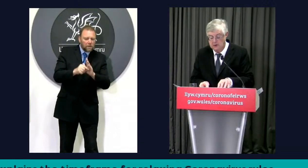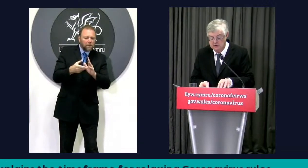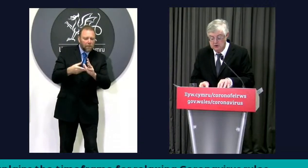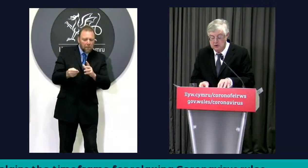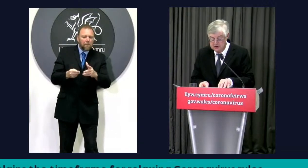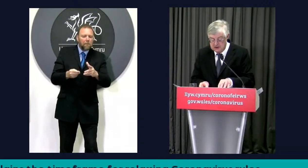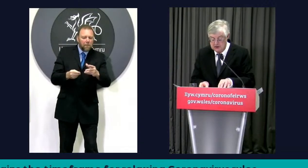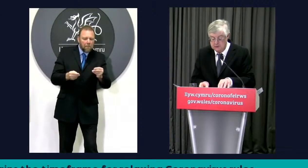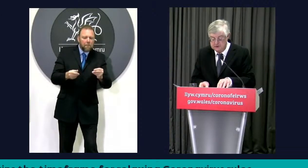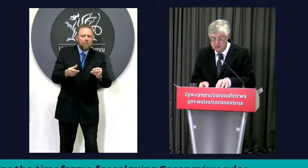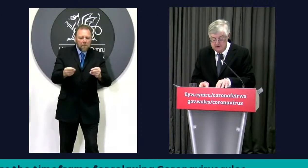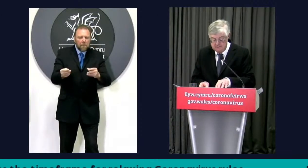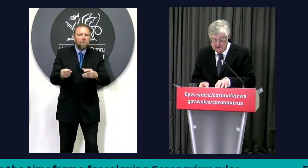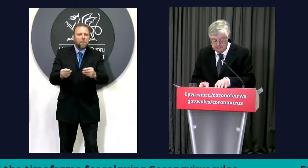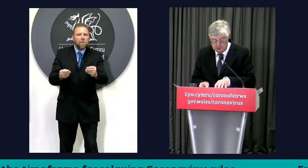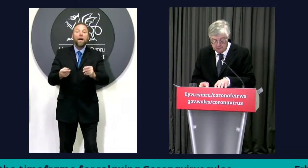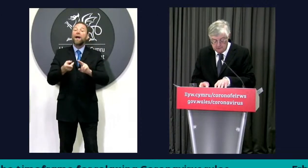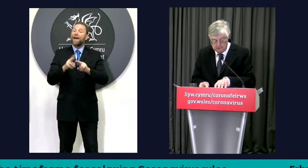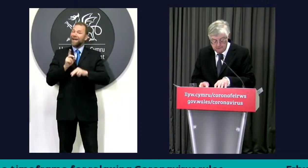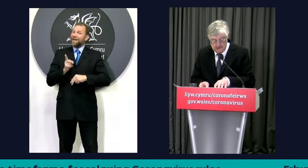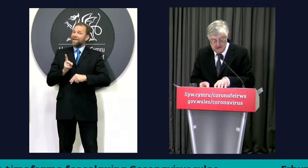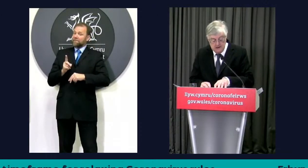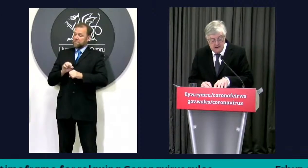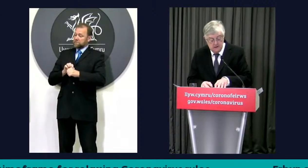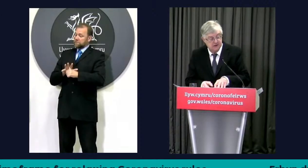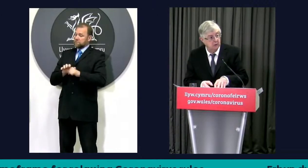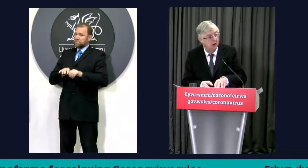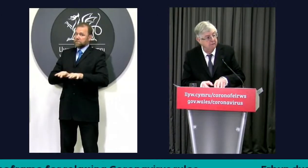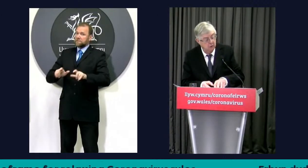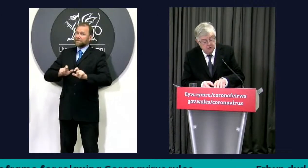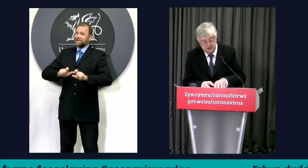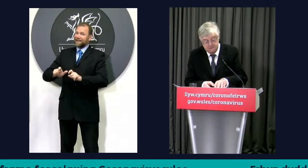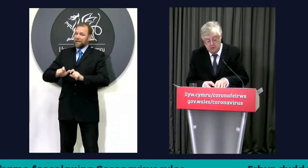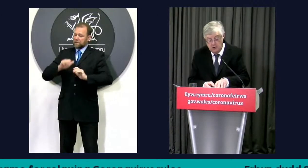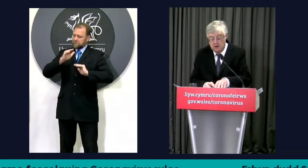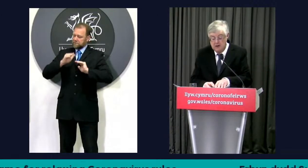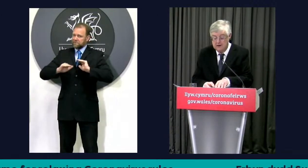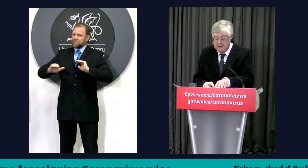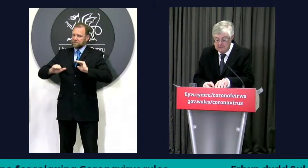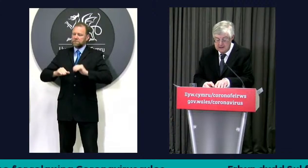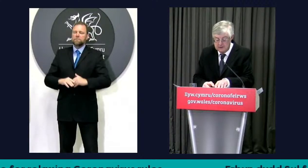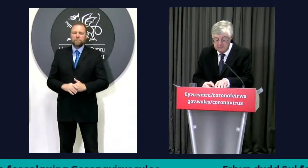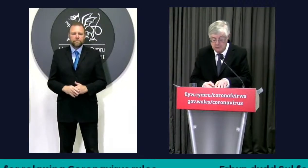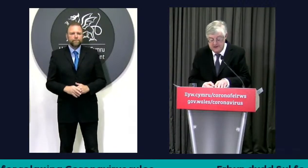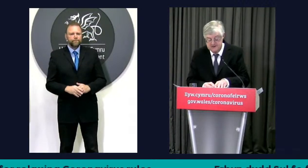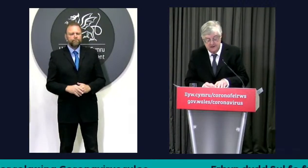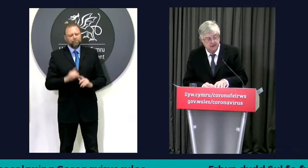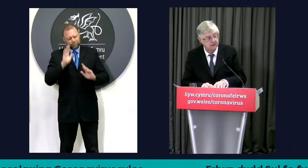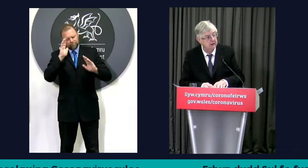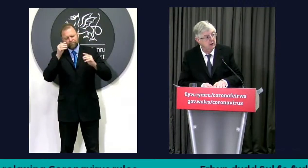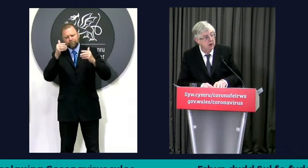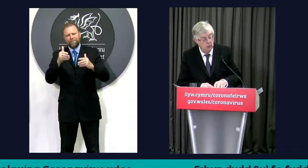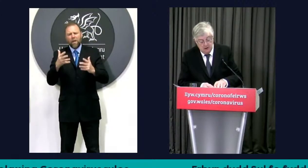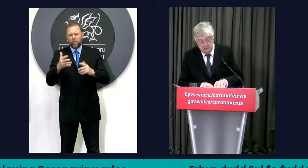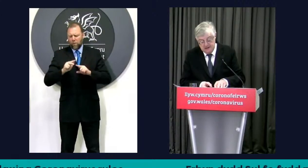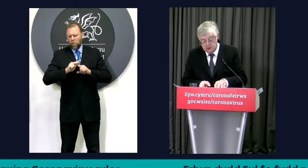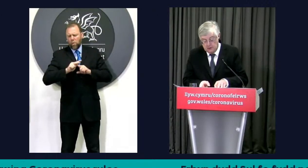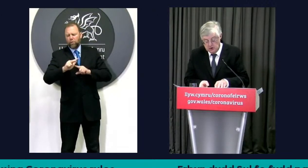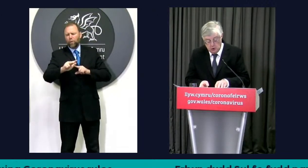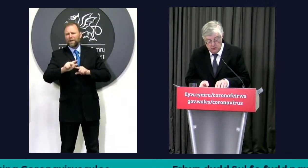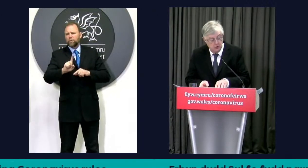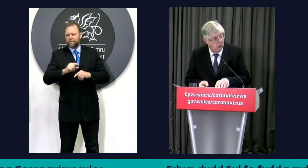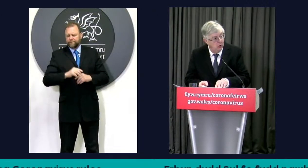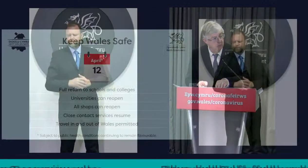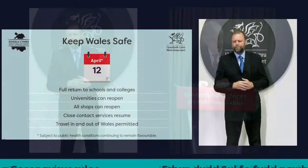health situation continues to be favourable. So our focus for the coming three-week cycle will be